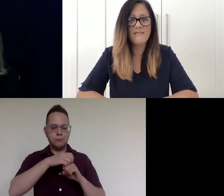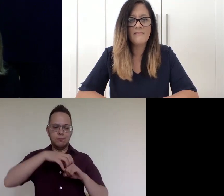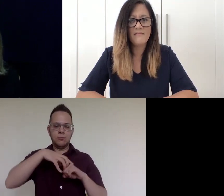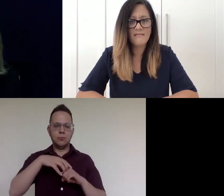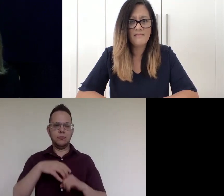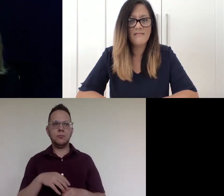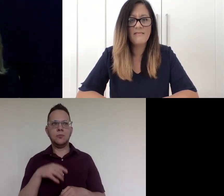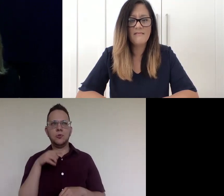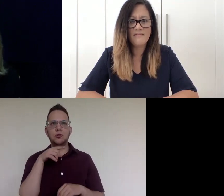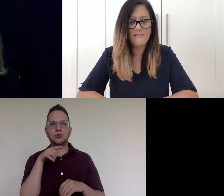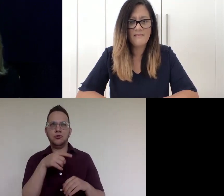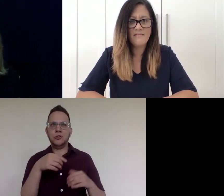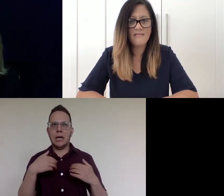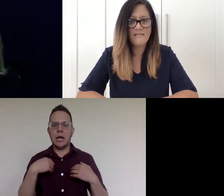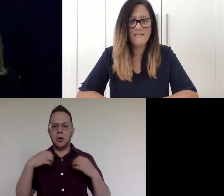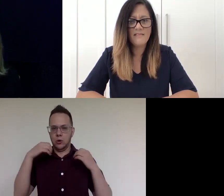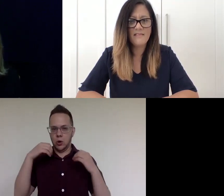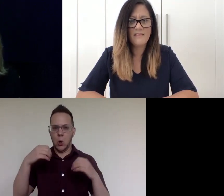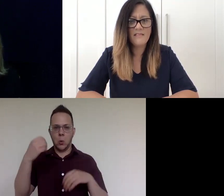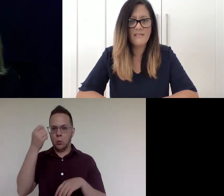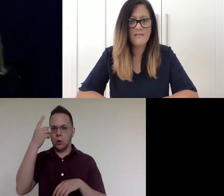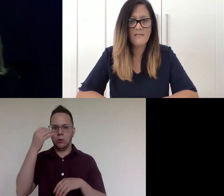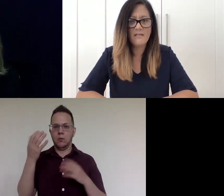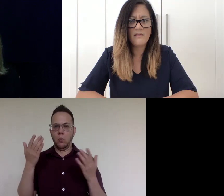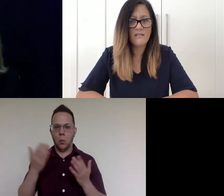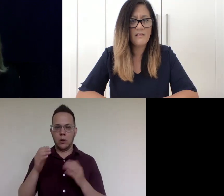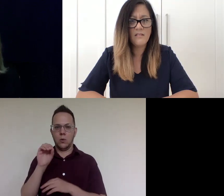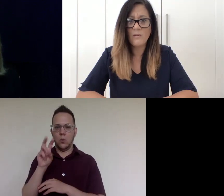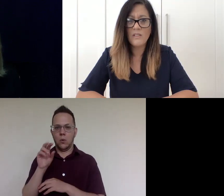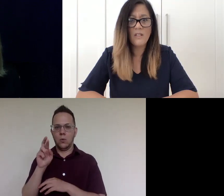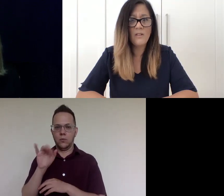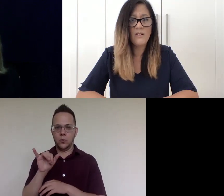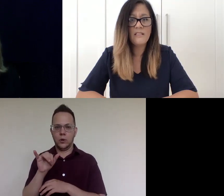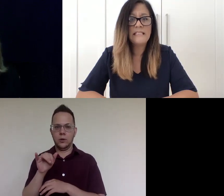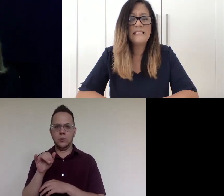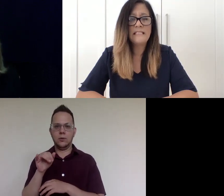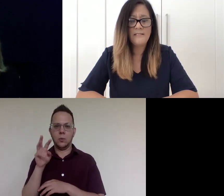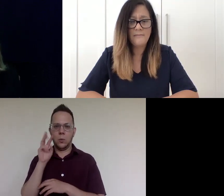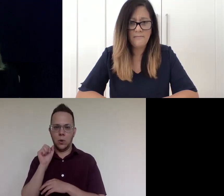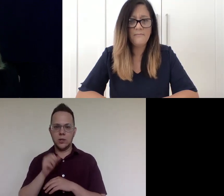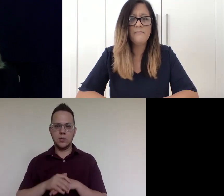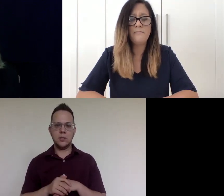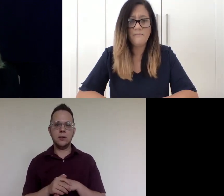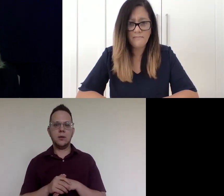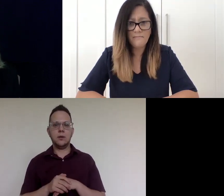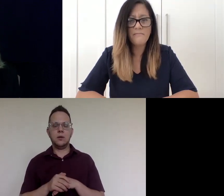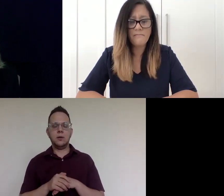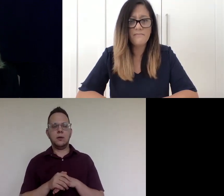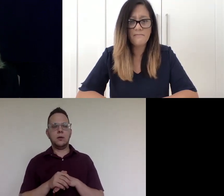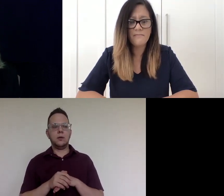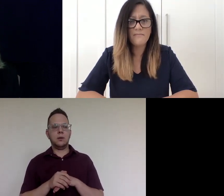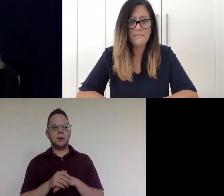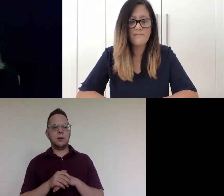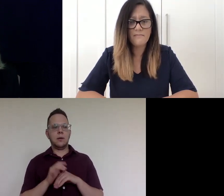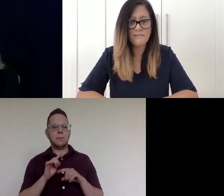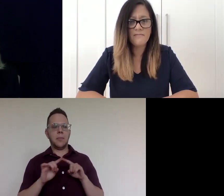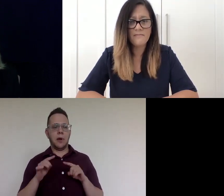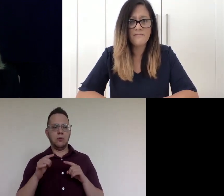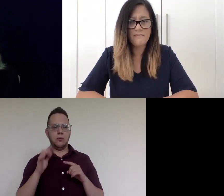it. So I explained to her about that, and she had no understanding of what an ovary was.